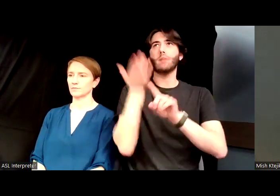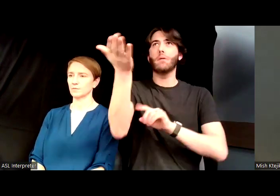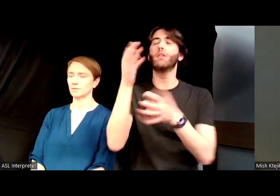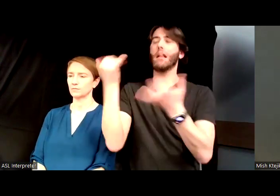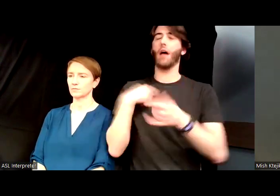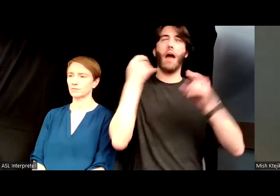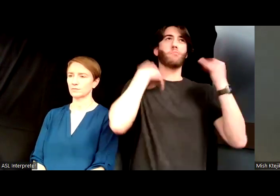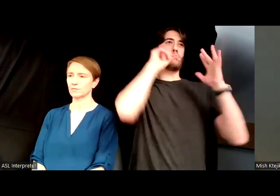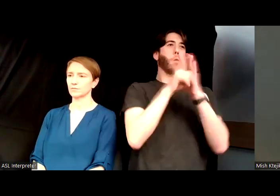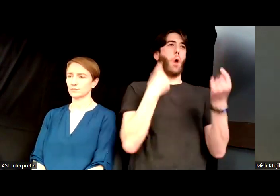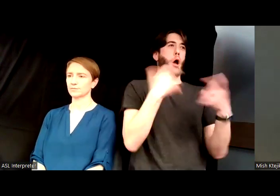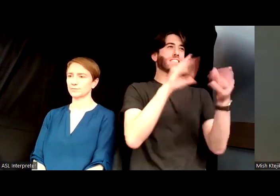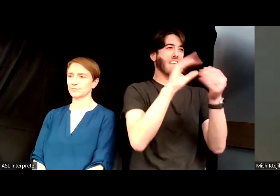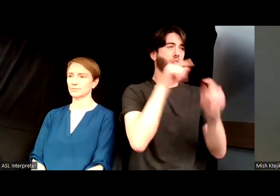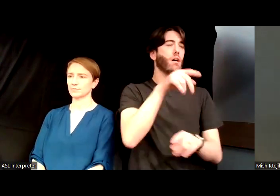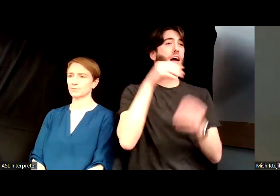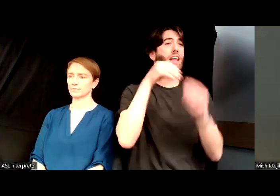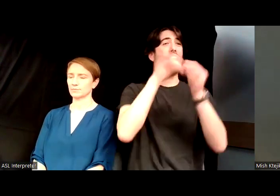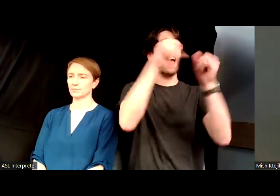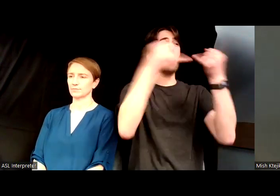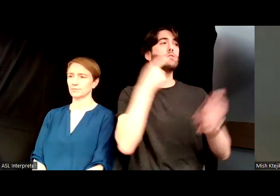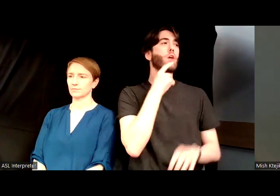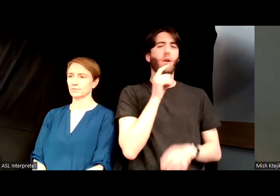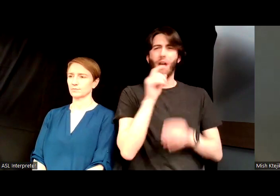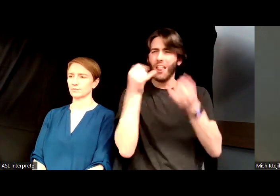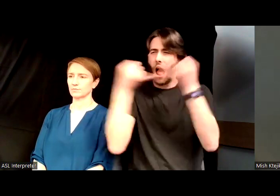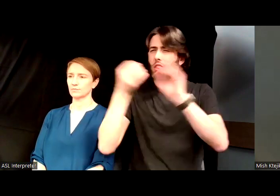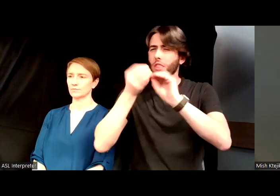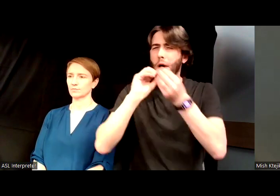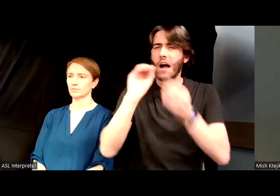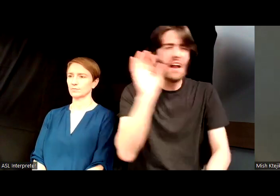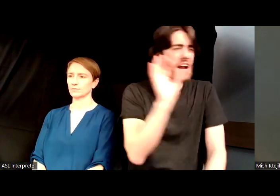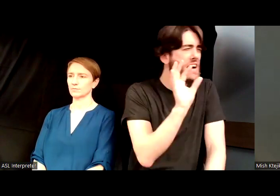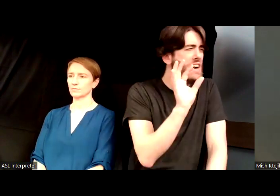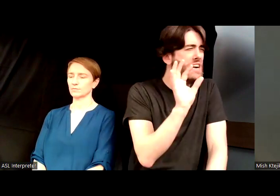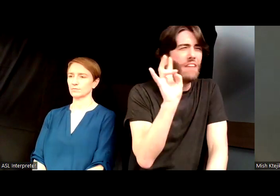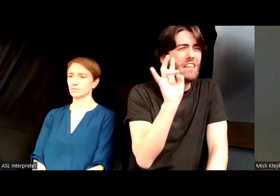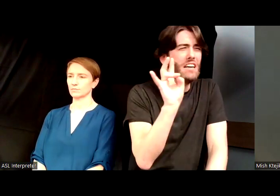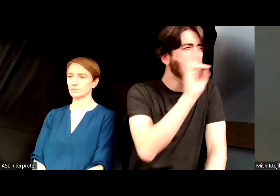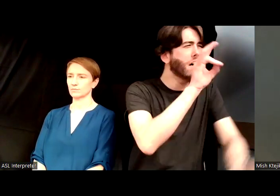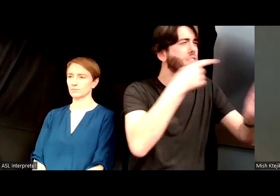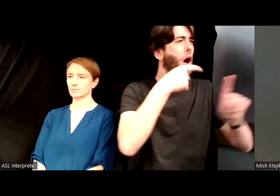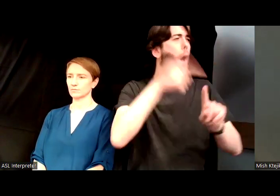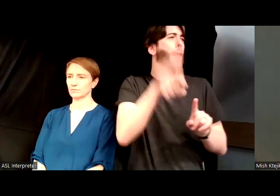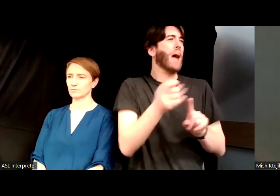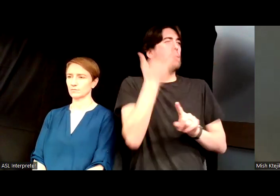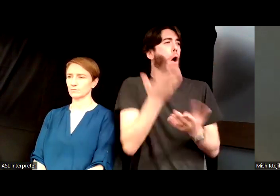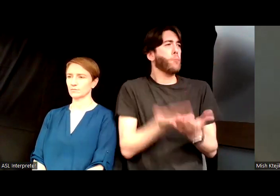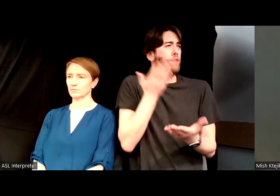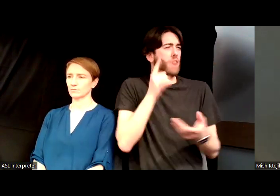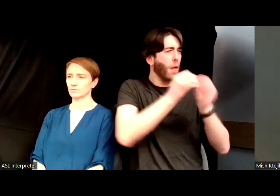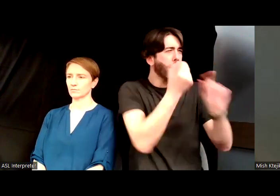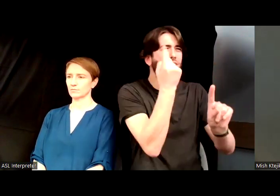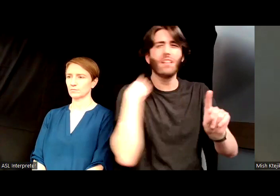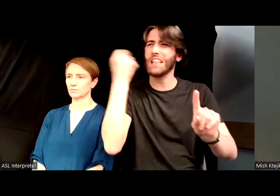Thank you. So, yeah, that was something that I wanted to comment about. So that line, that I think it's number 7 possibly, it